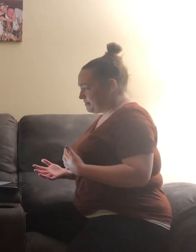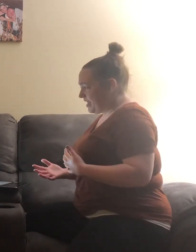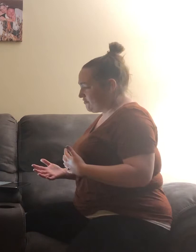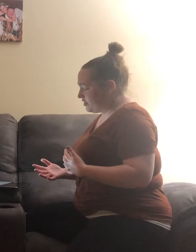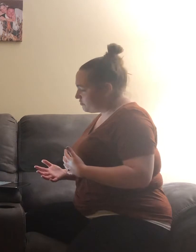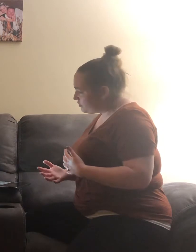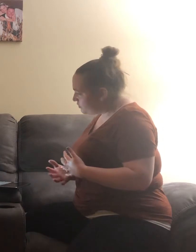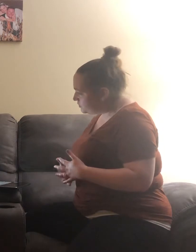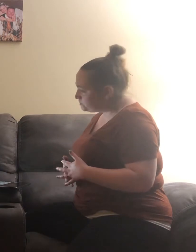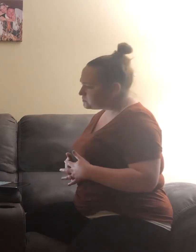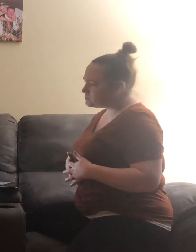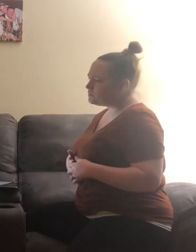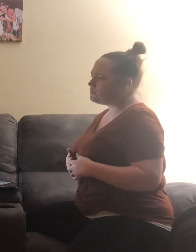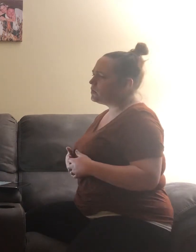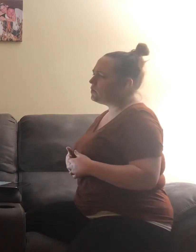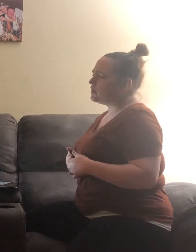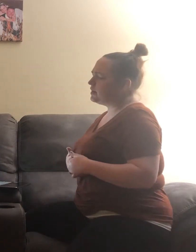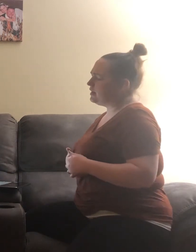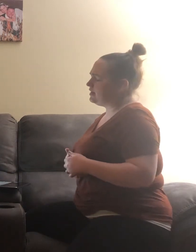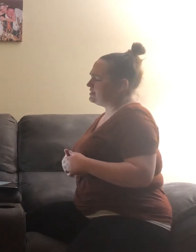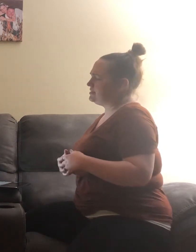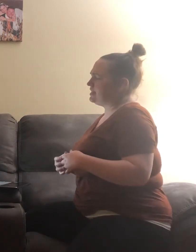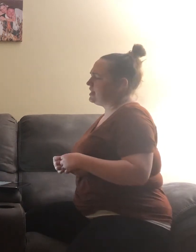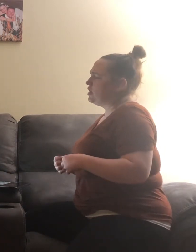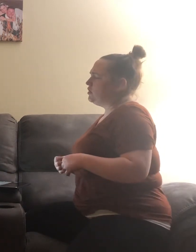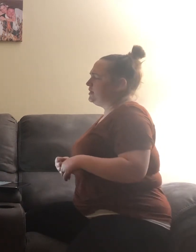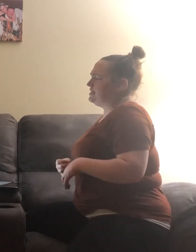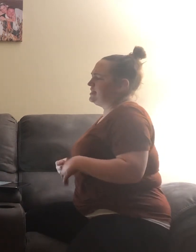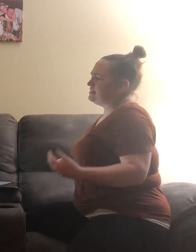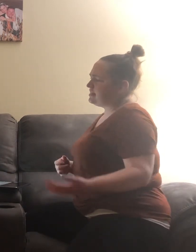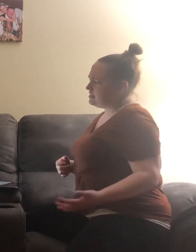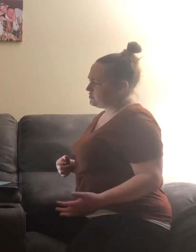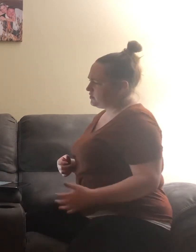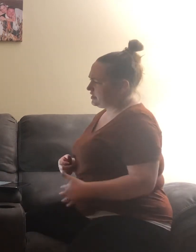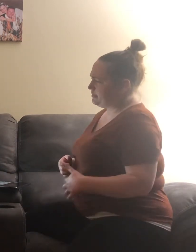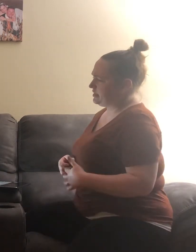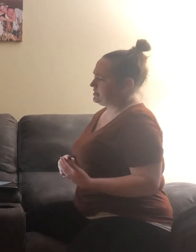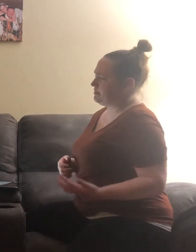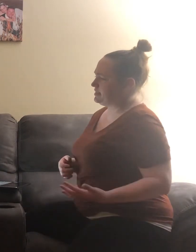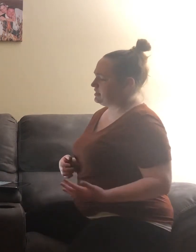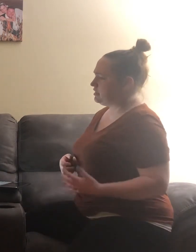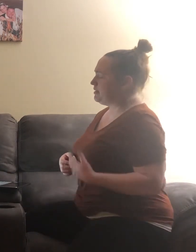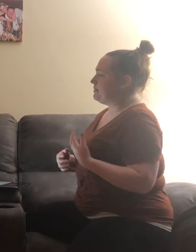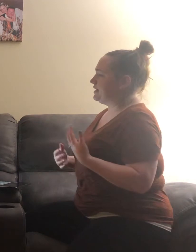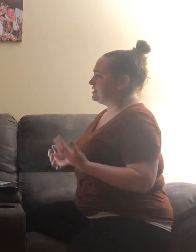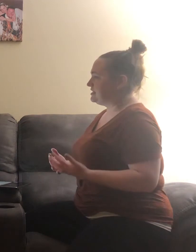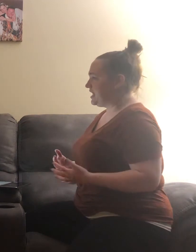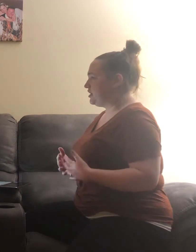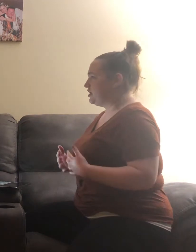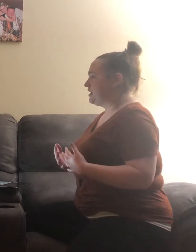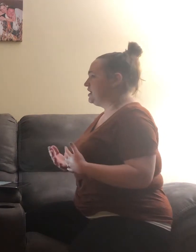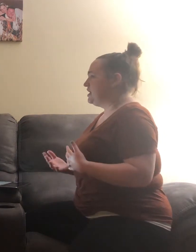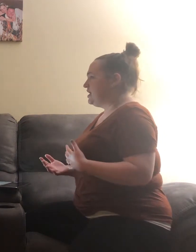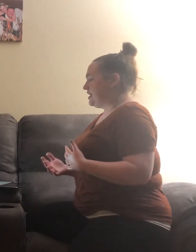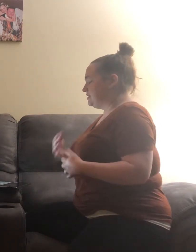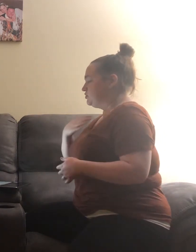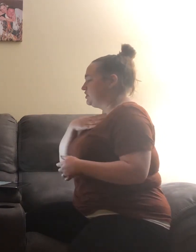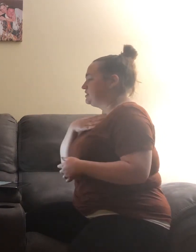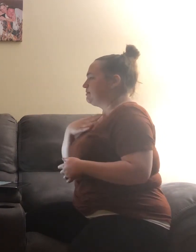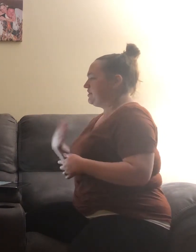halfway through. Or it sounds like when he's at Sunday school, he participates a little bit but gets tired and has some shortness of breath and